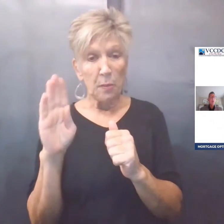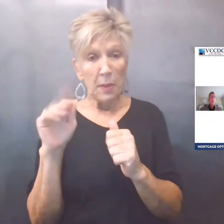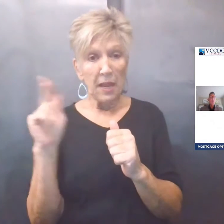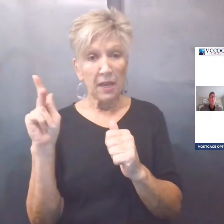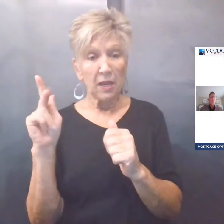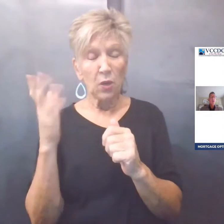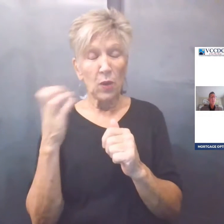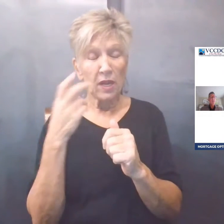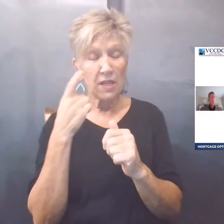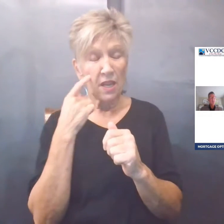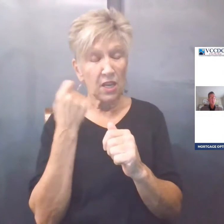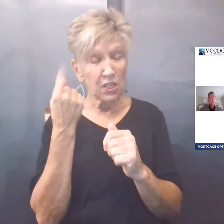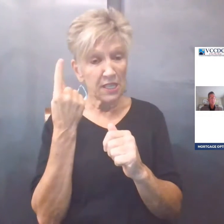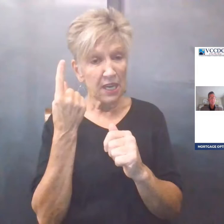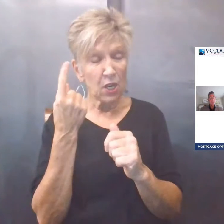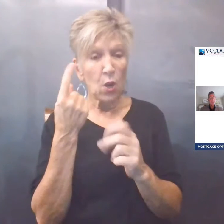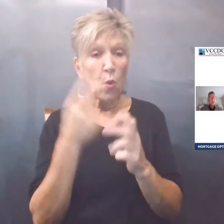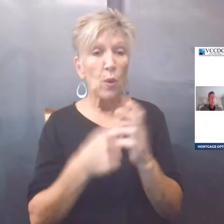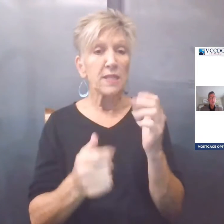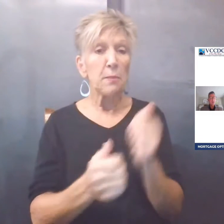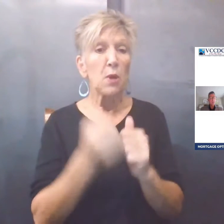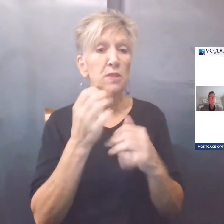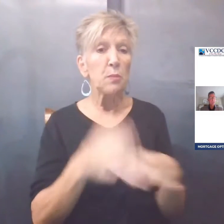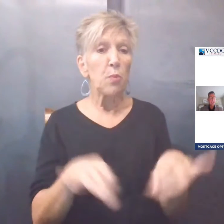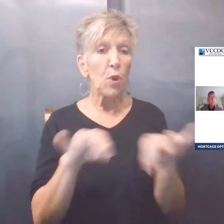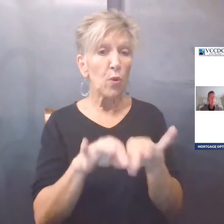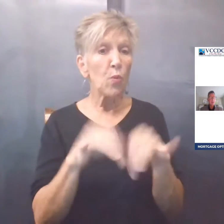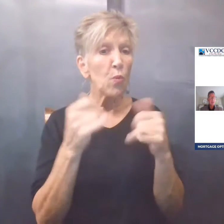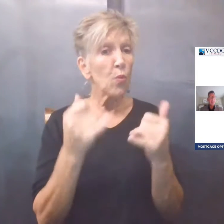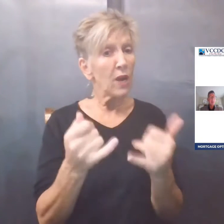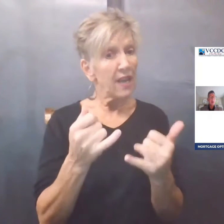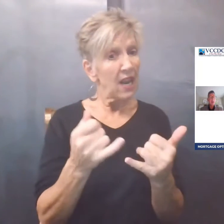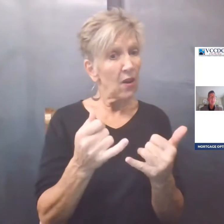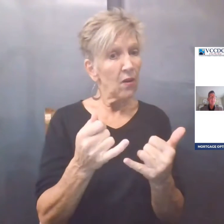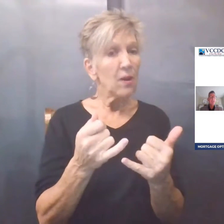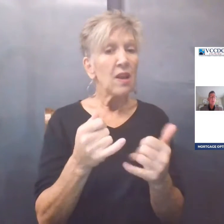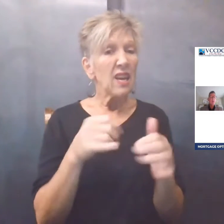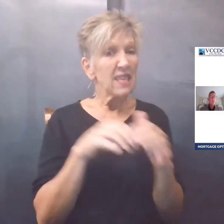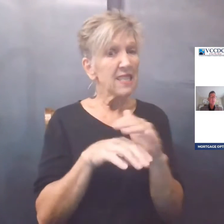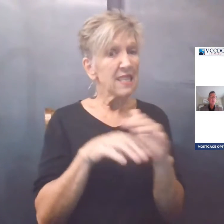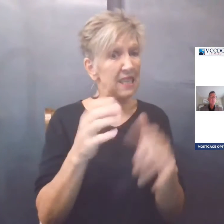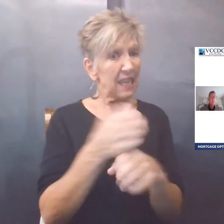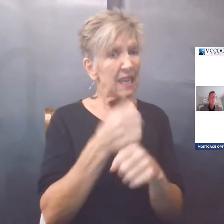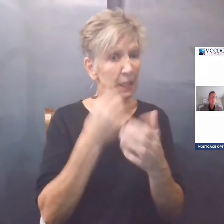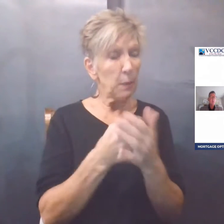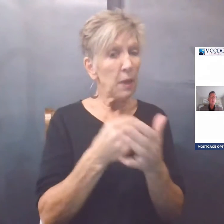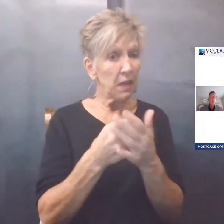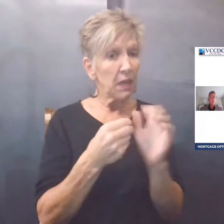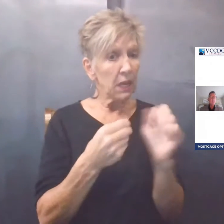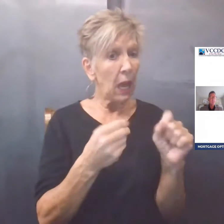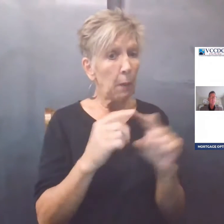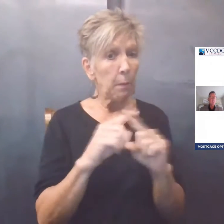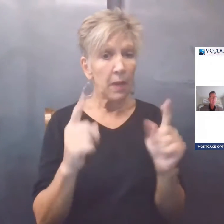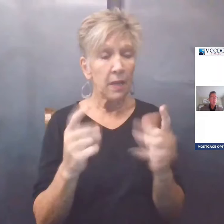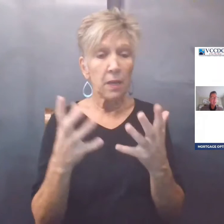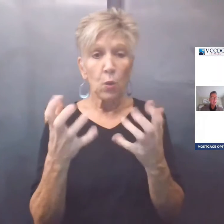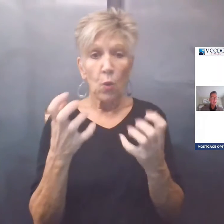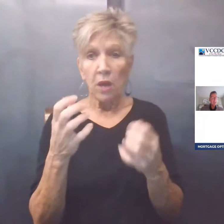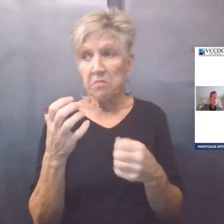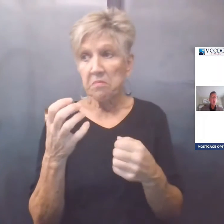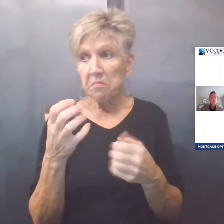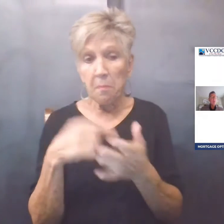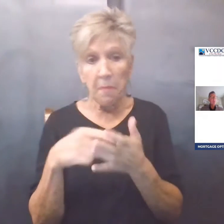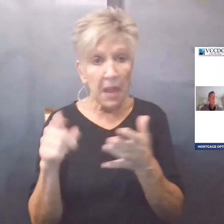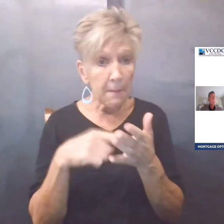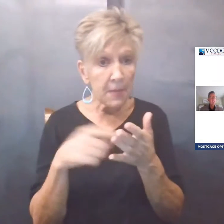understanding what is most important to you at that time. Not only accessing the money, but are you looking for necessarily